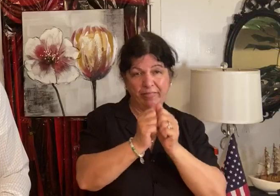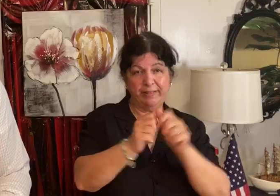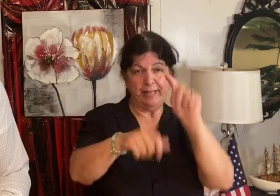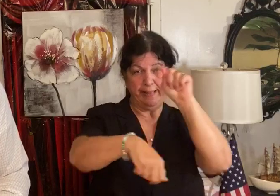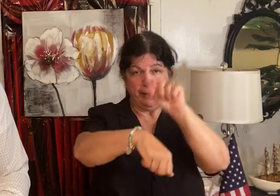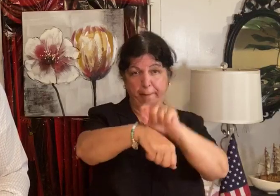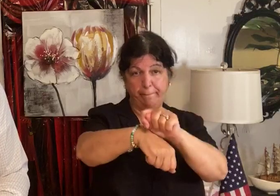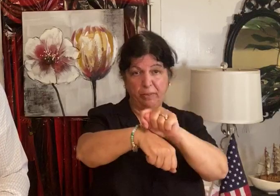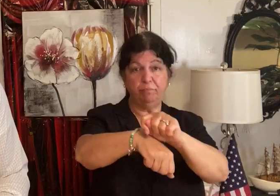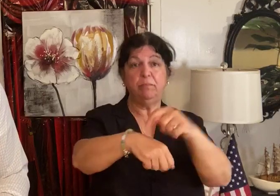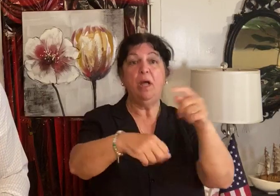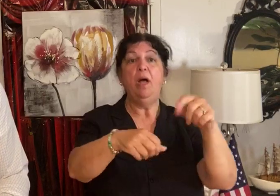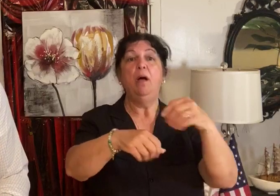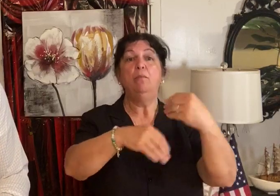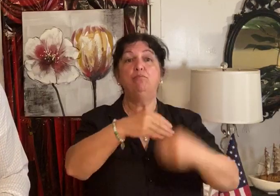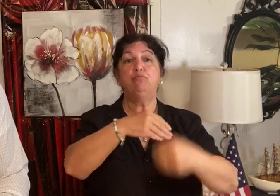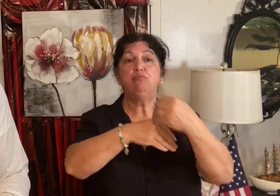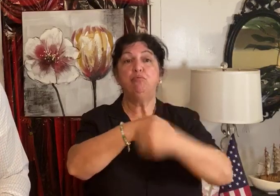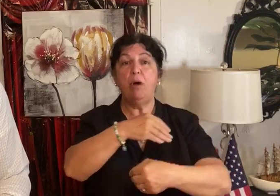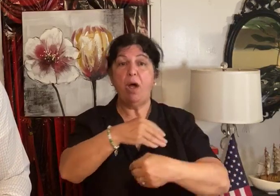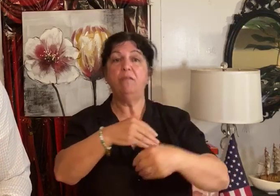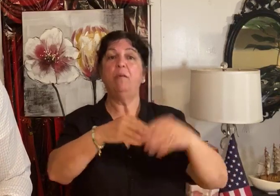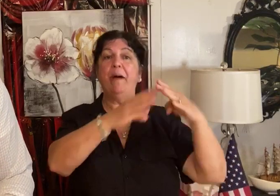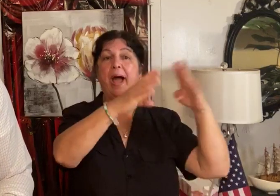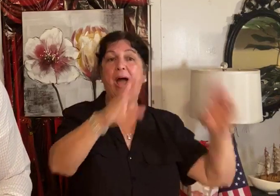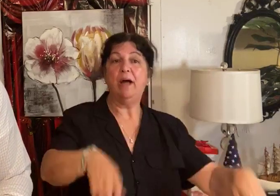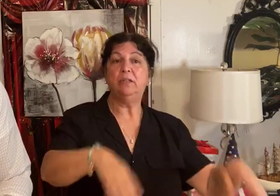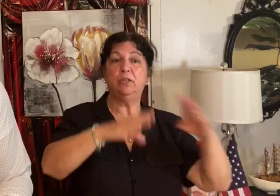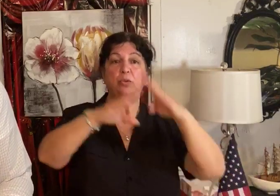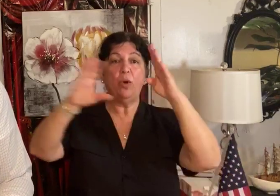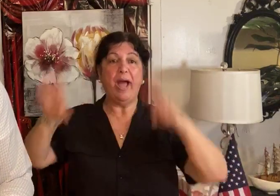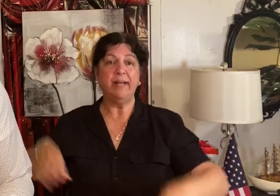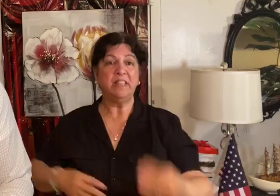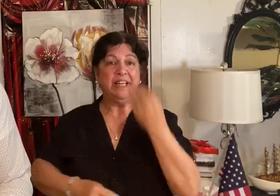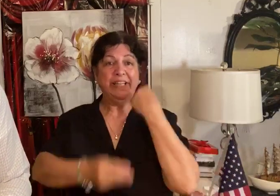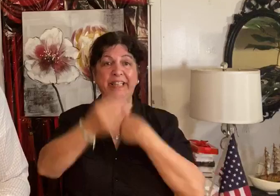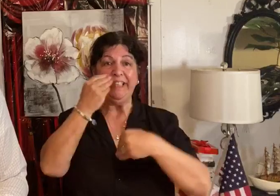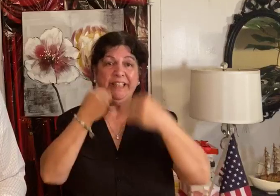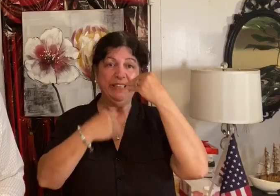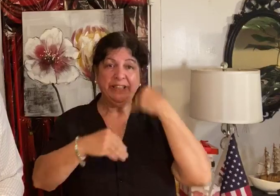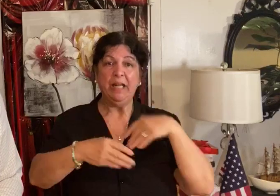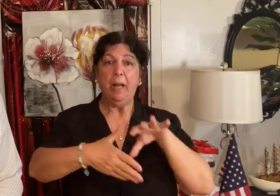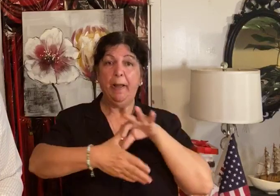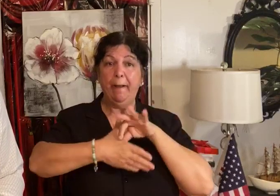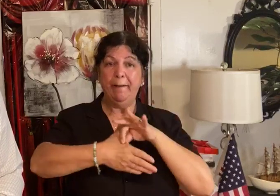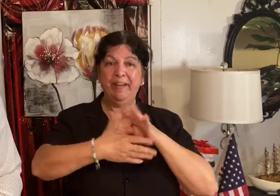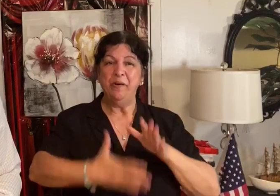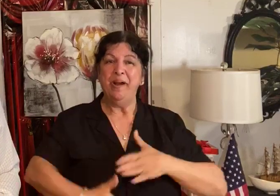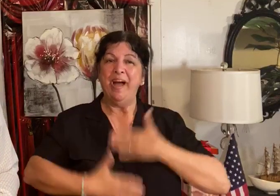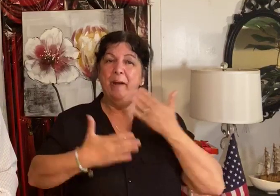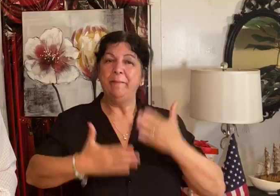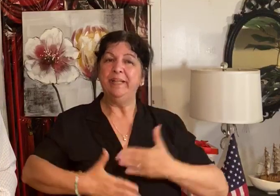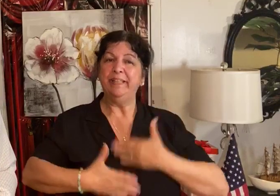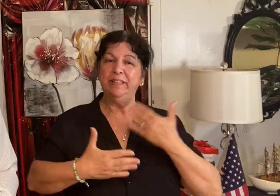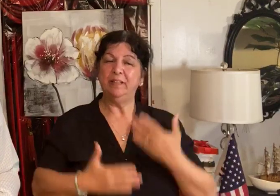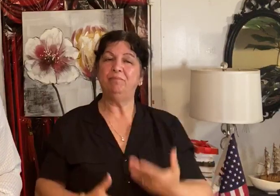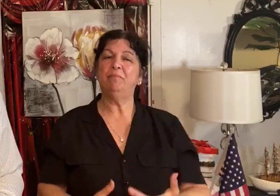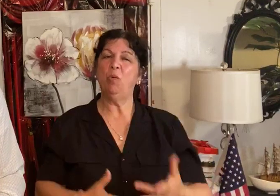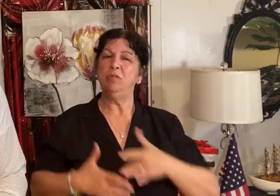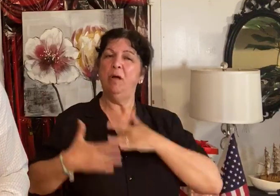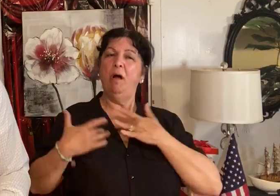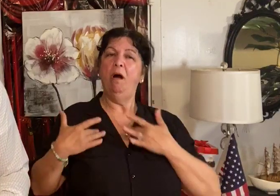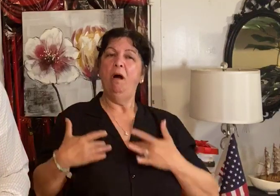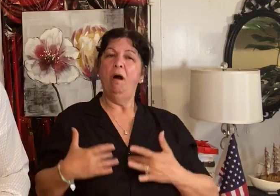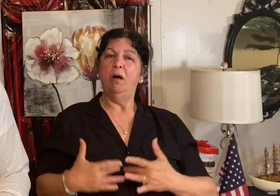temple, and breaking bread from house to house, and did eat their meat with gladness and singleness of